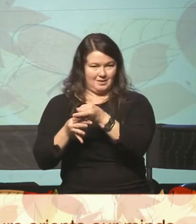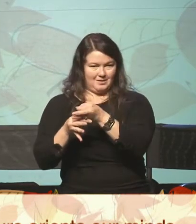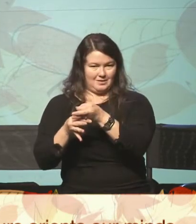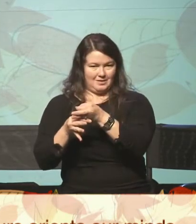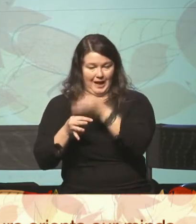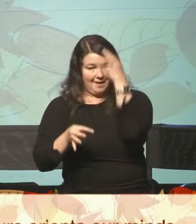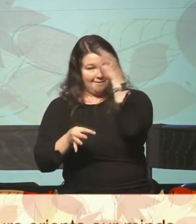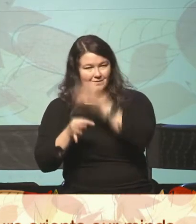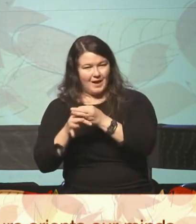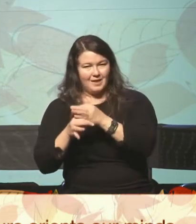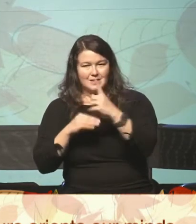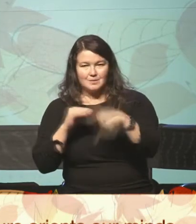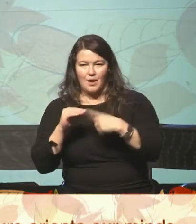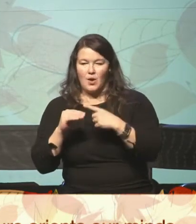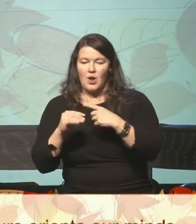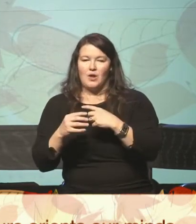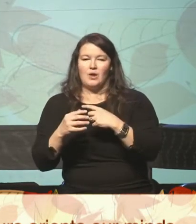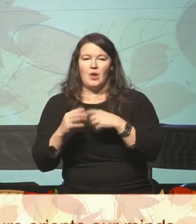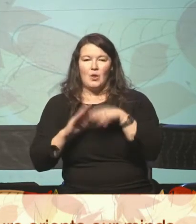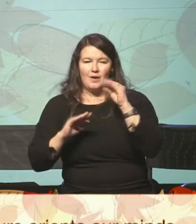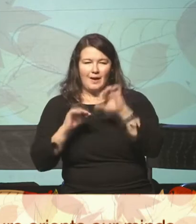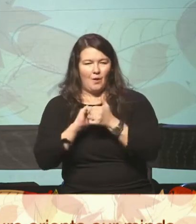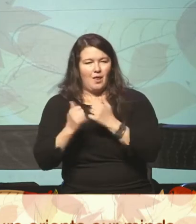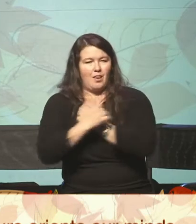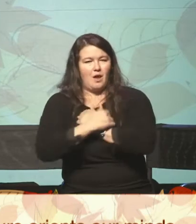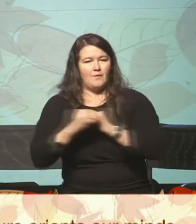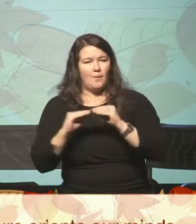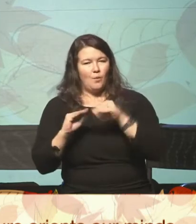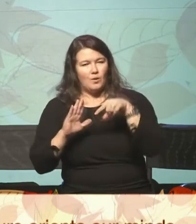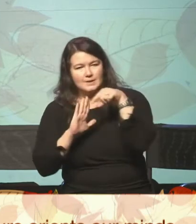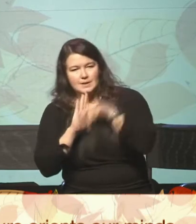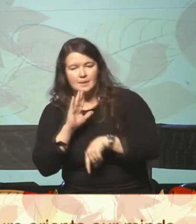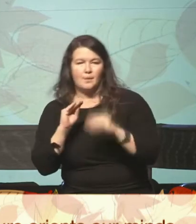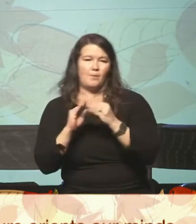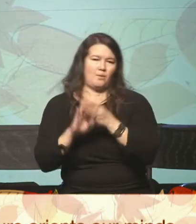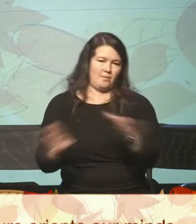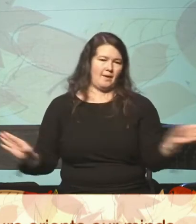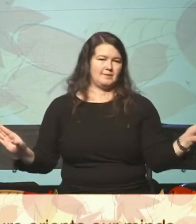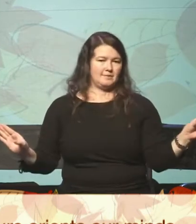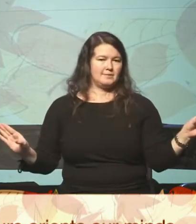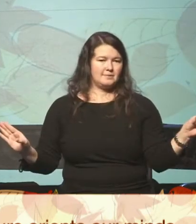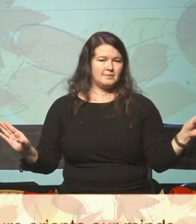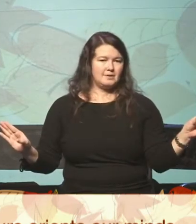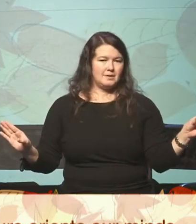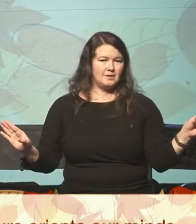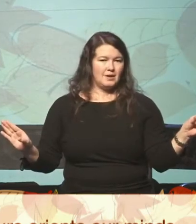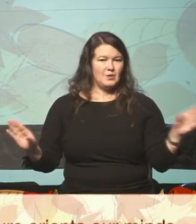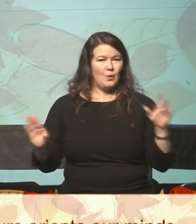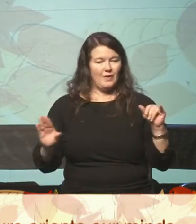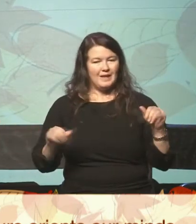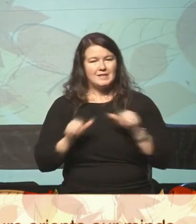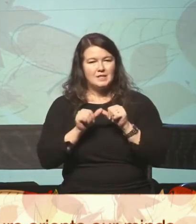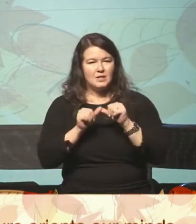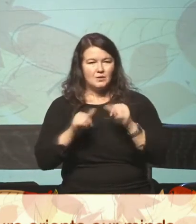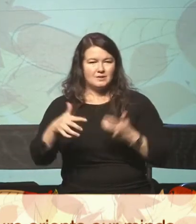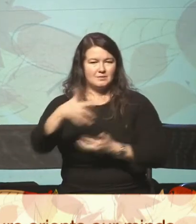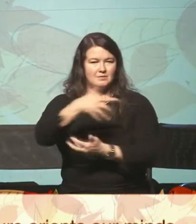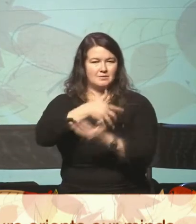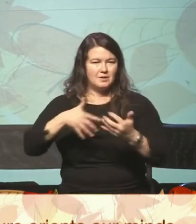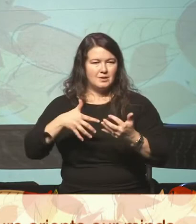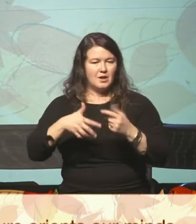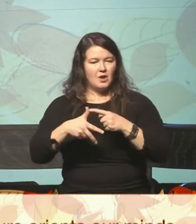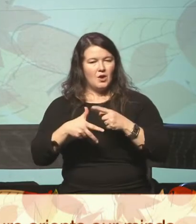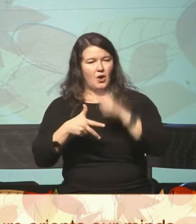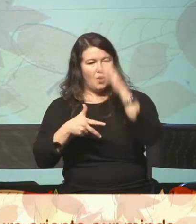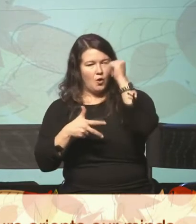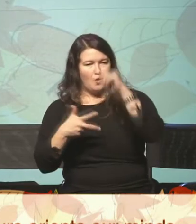to love more deeply and more broadly. It's this movement, hope, then faith, then love. Right? And the more you go and